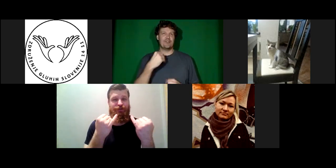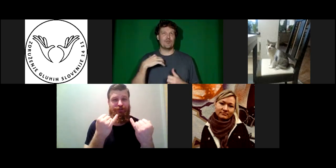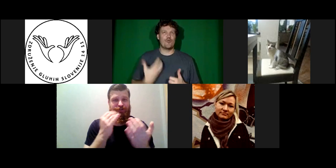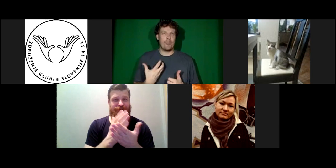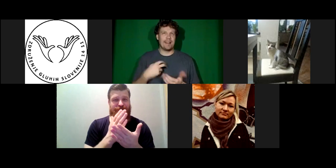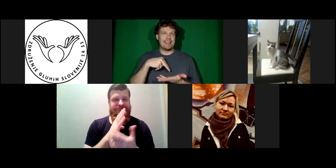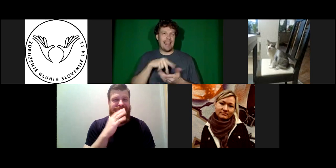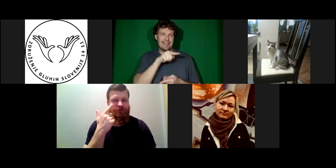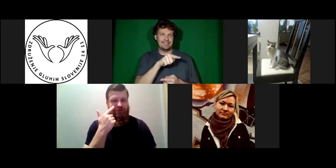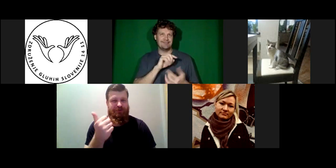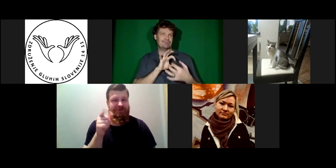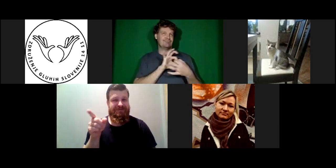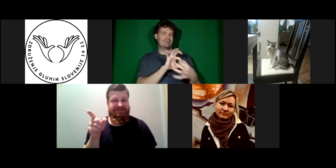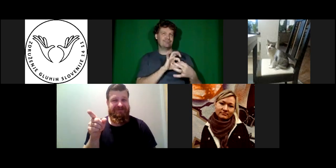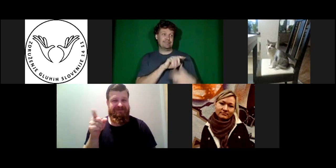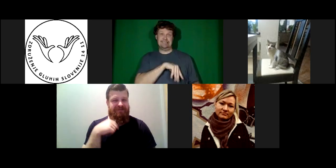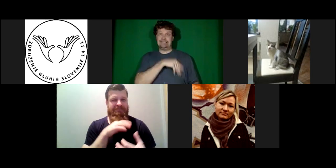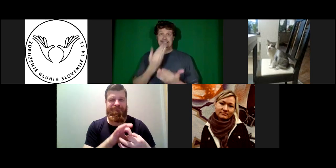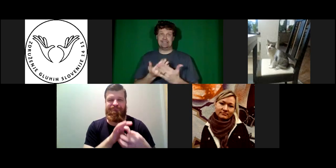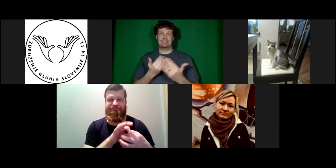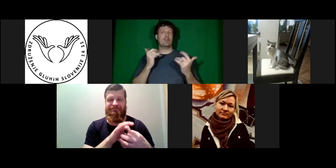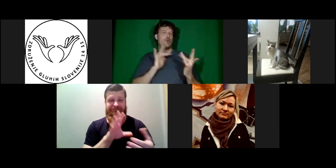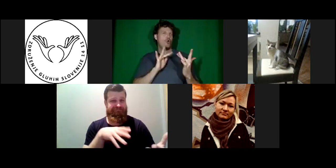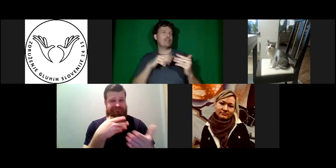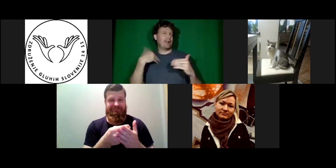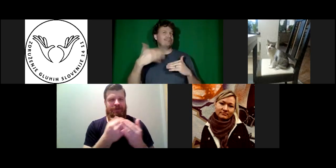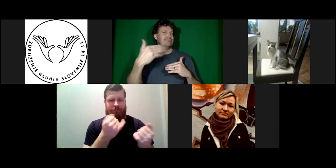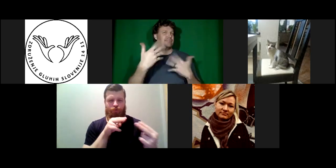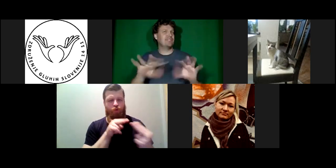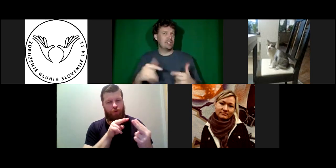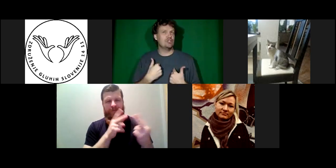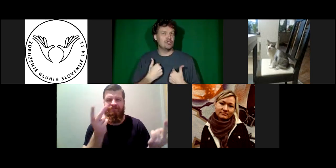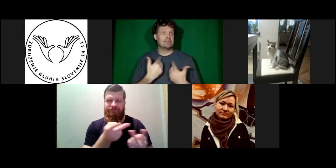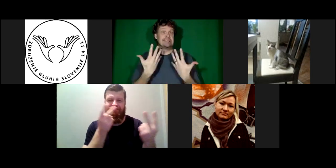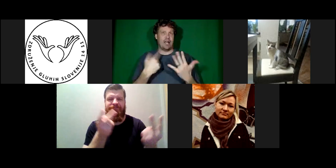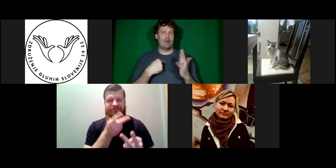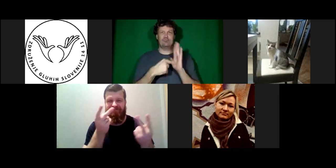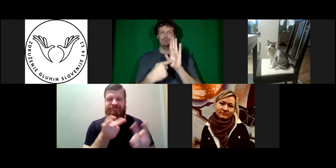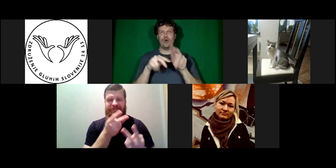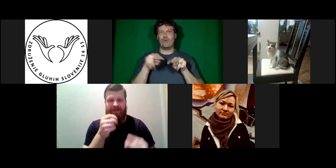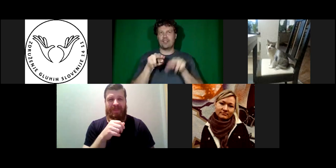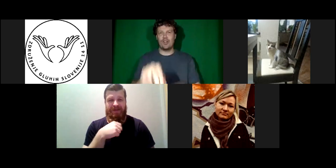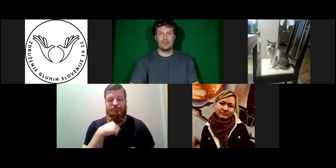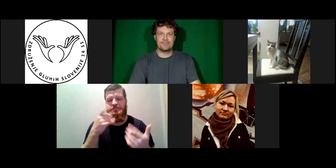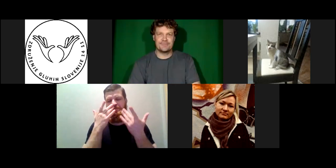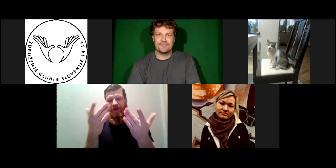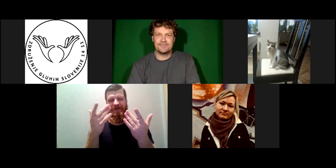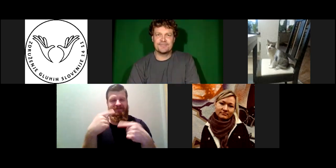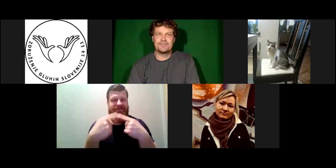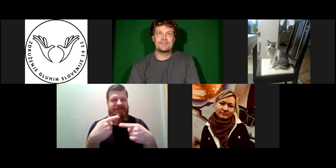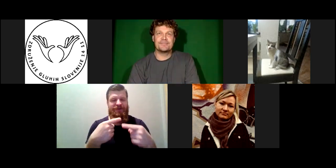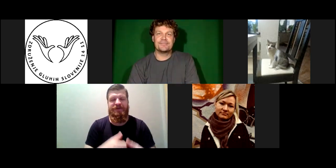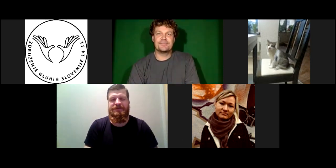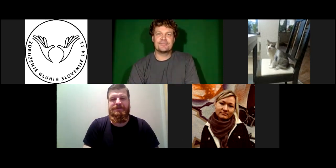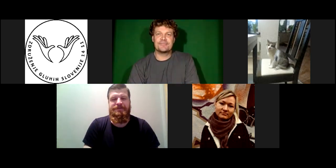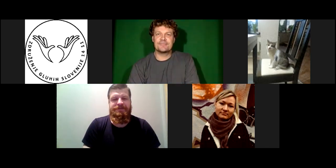communicate. And this beautiful woman, dancer, I'm still in touch with